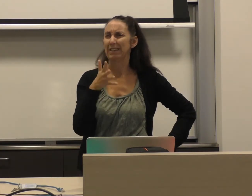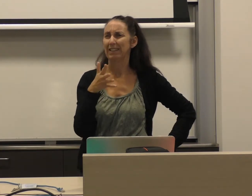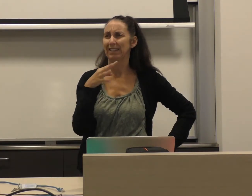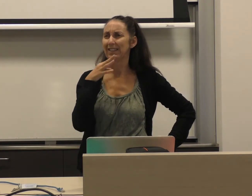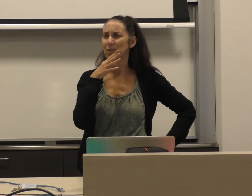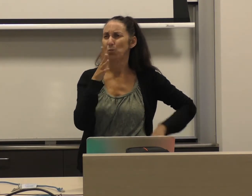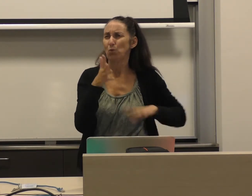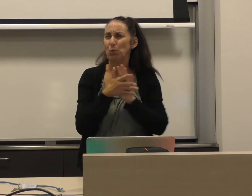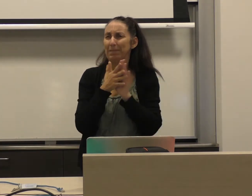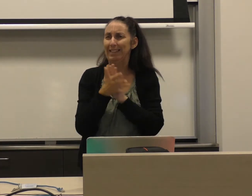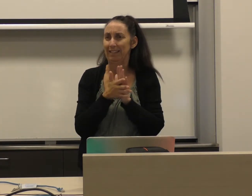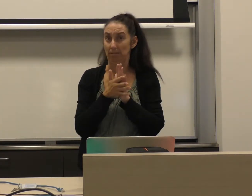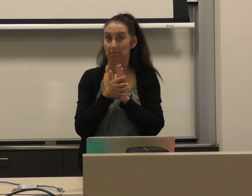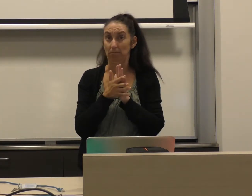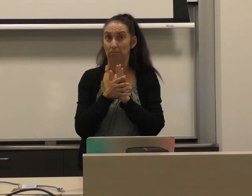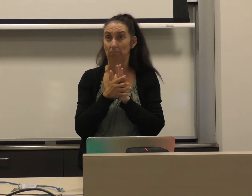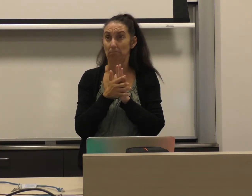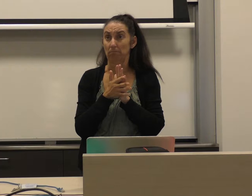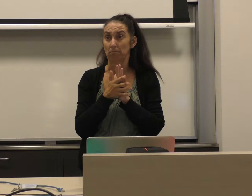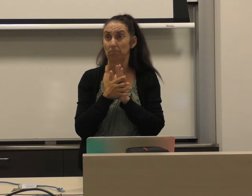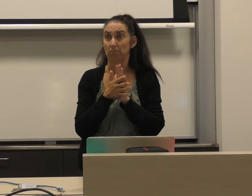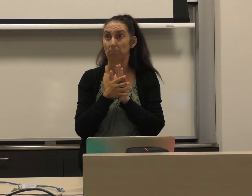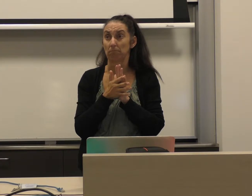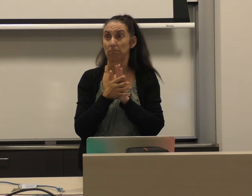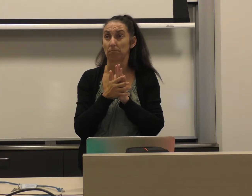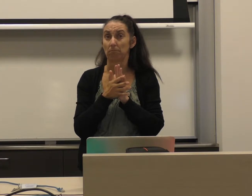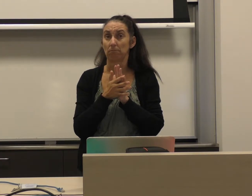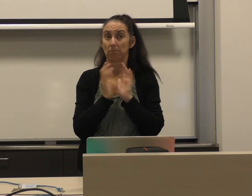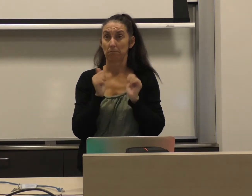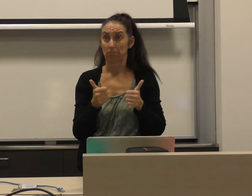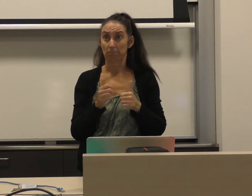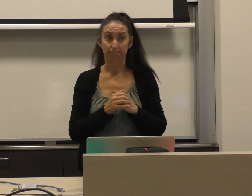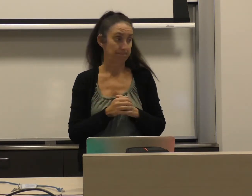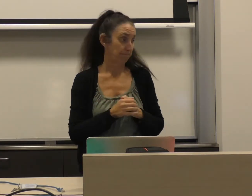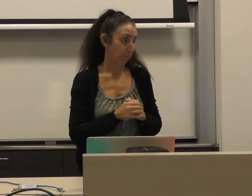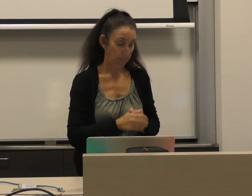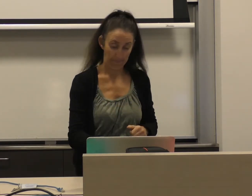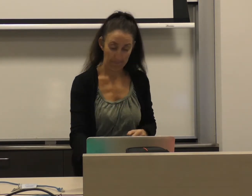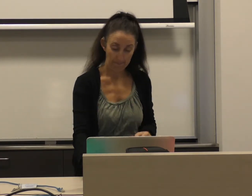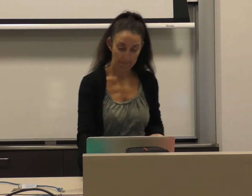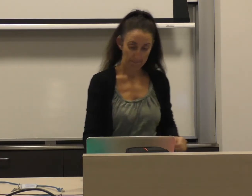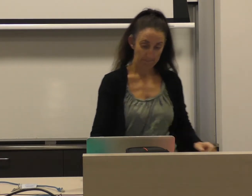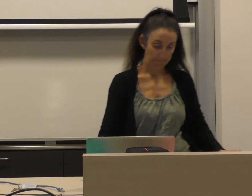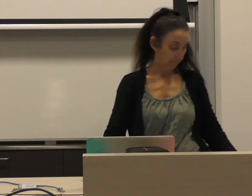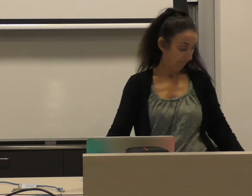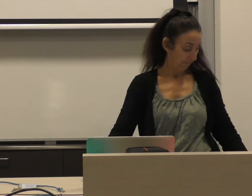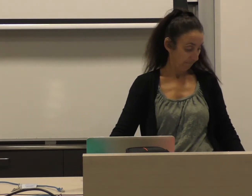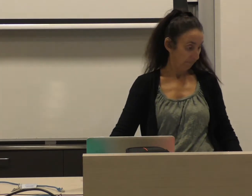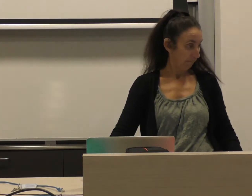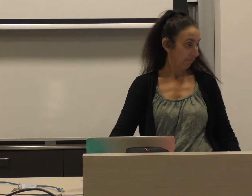and often if they are done in isolation, it can leave the other person with a bit of uncertainty.